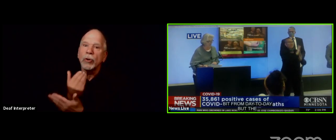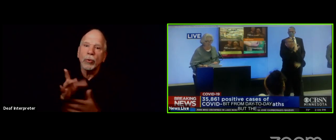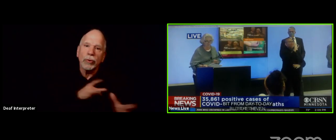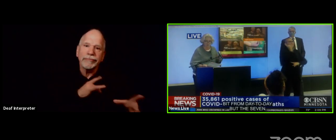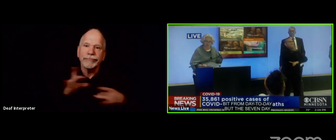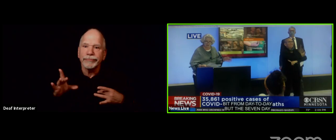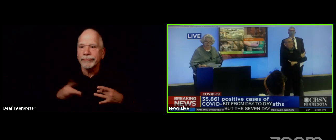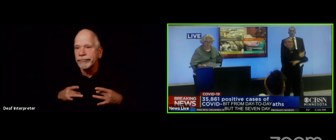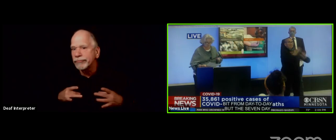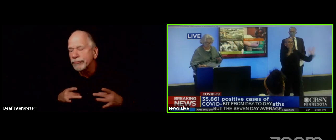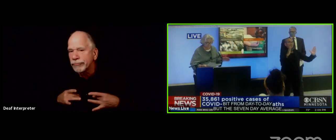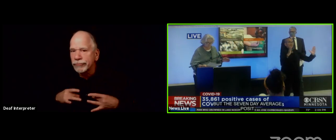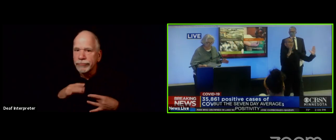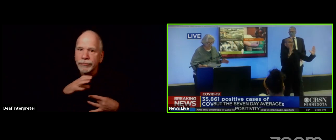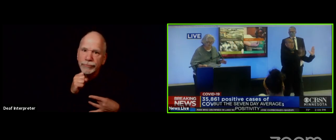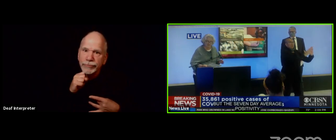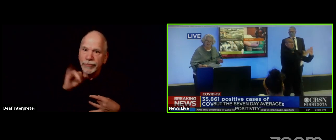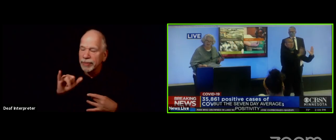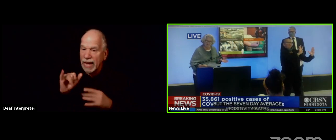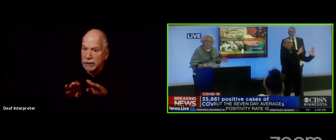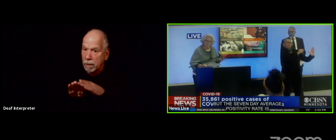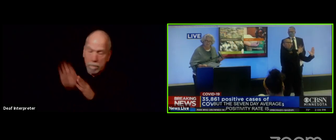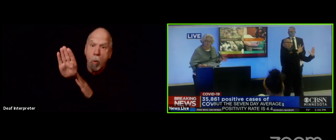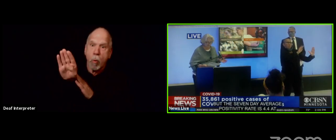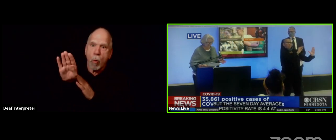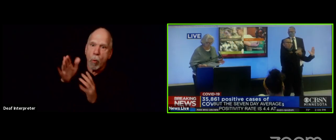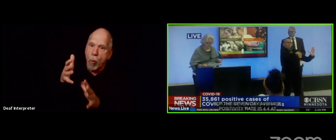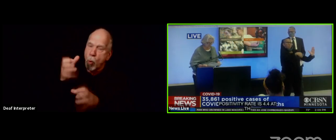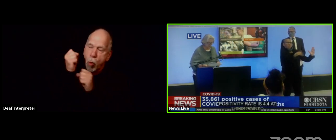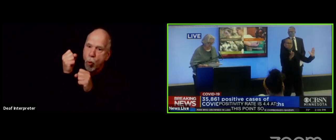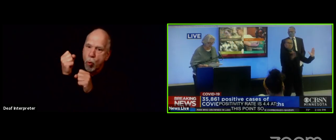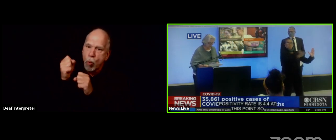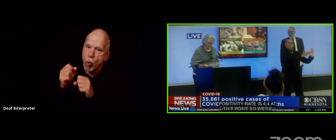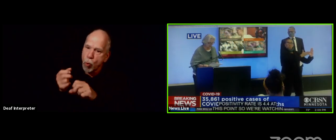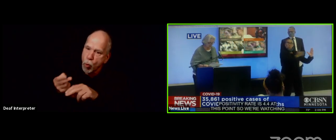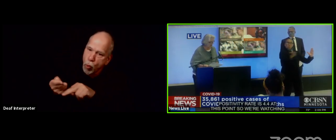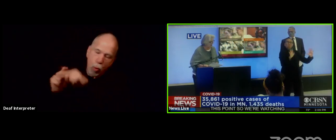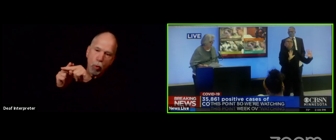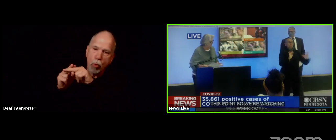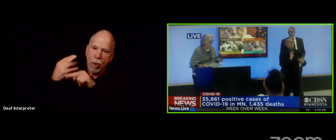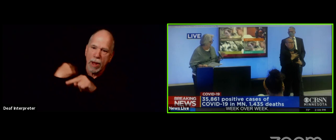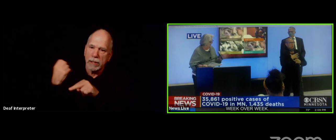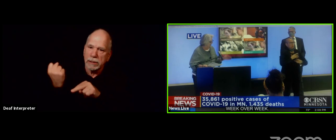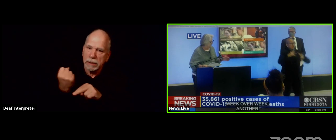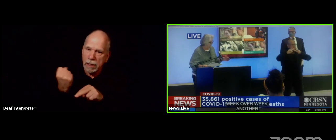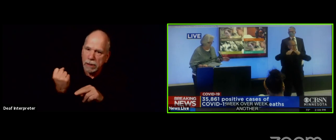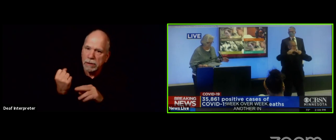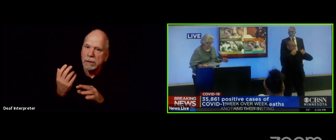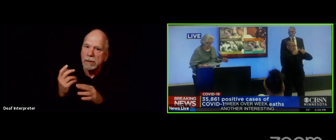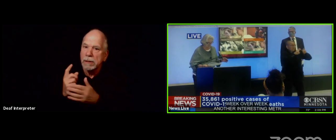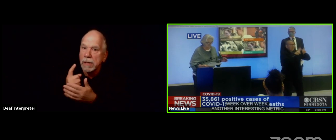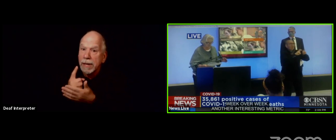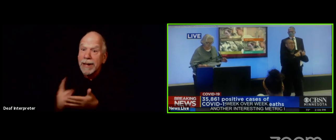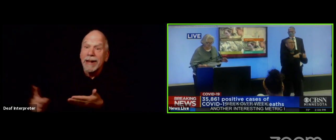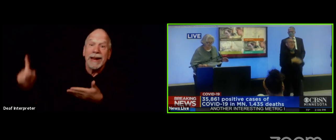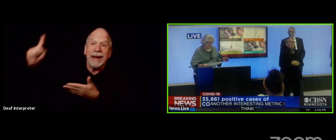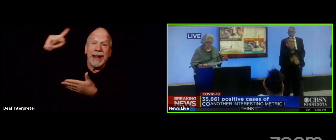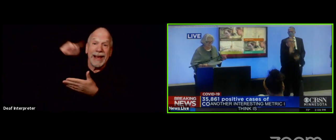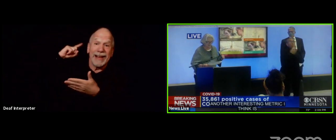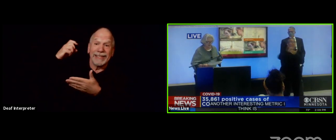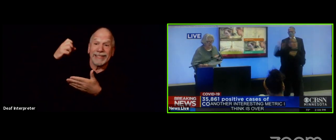point. So we're watching week over week. Another interesting metric, I think, is over the last week, we